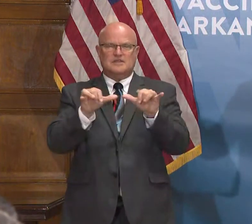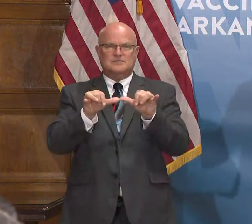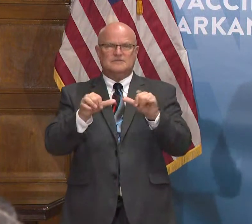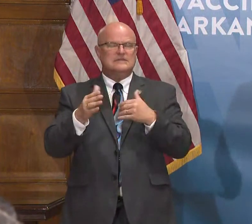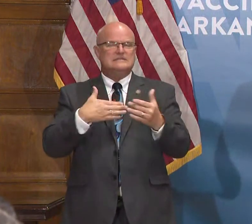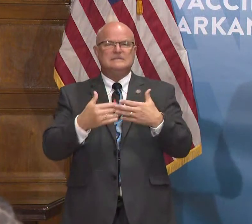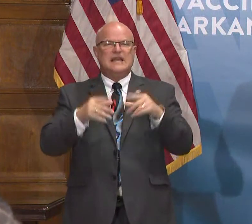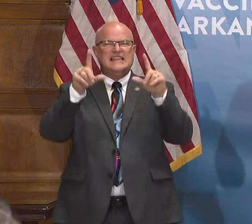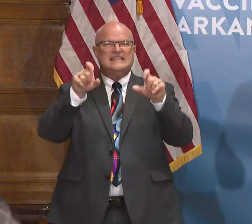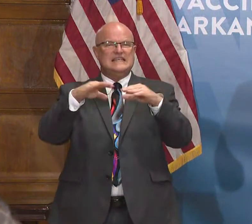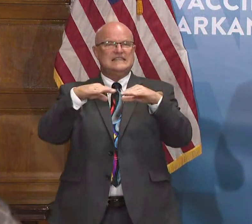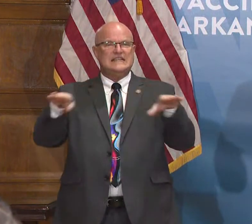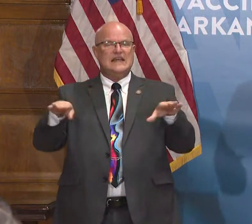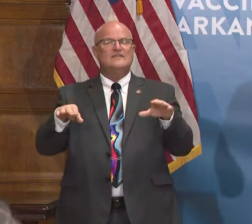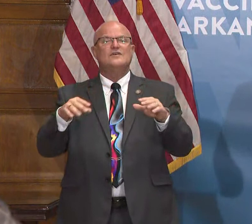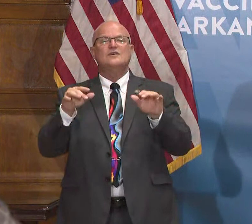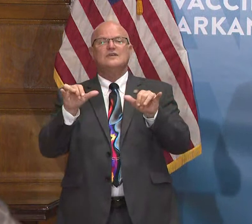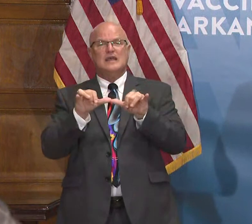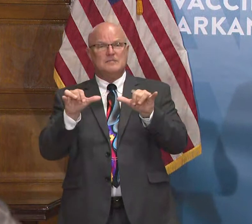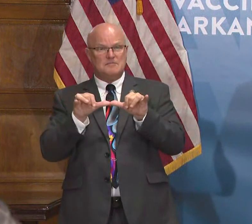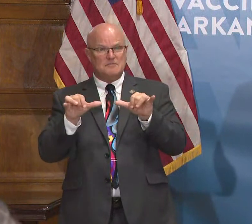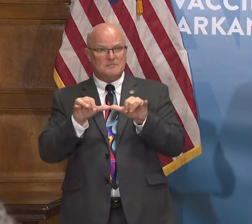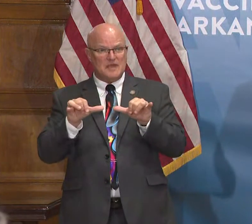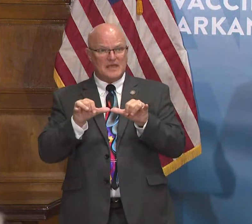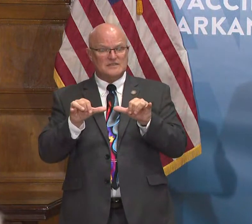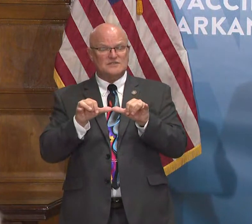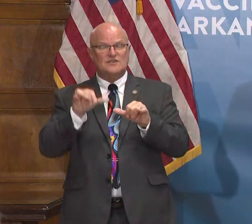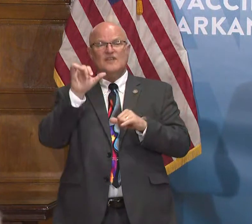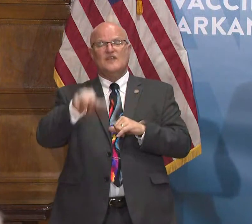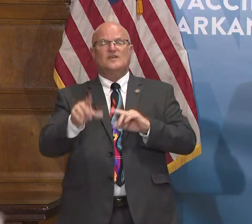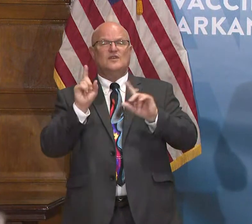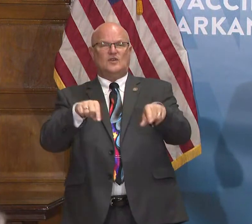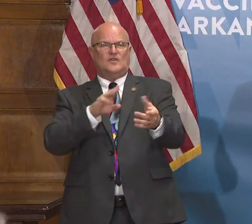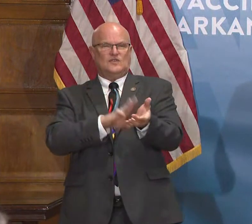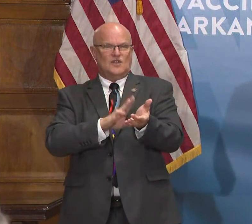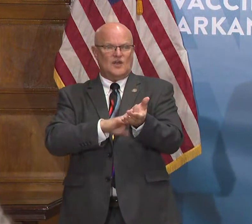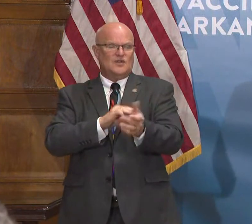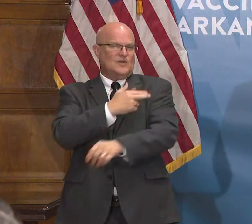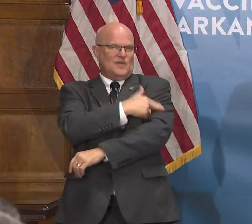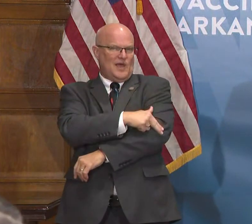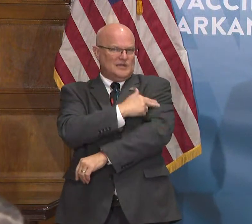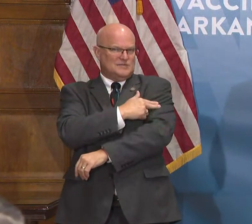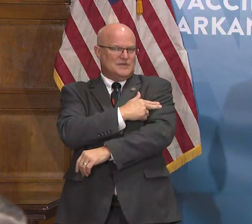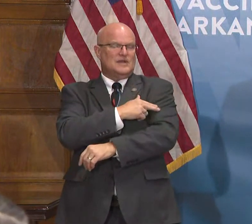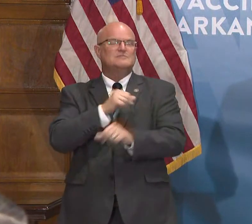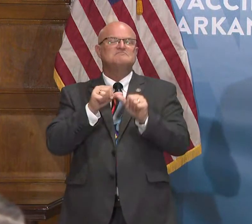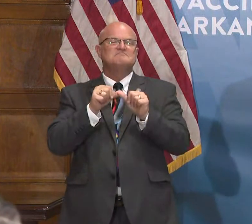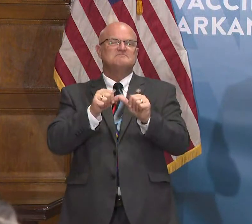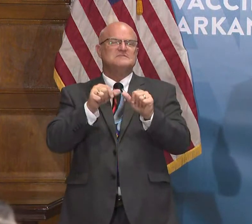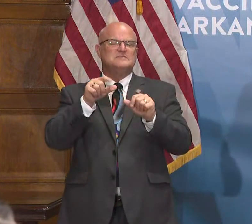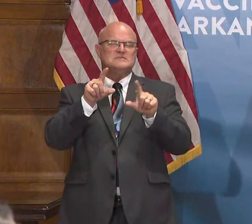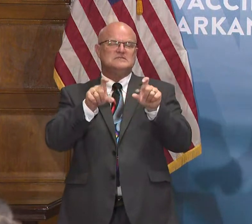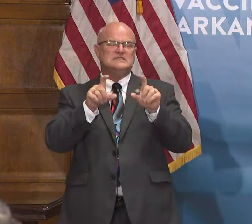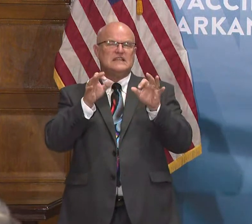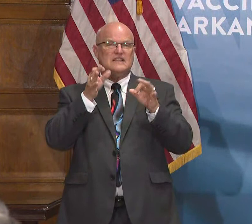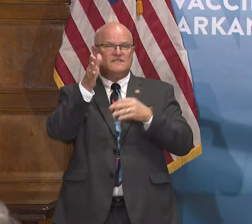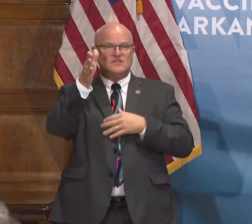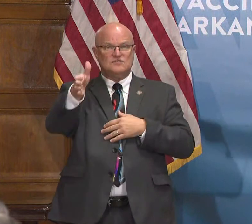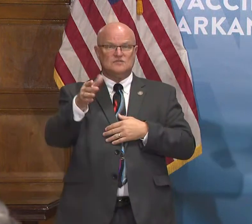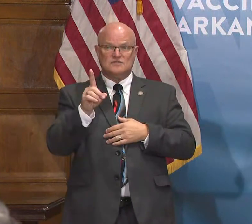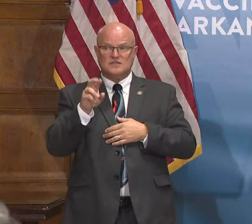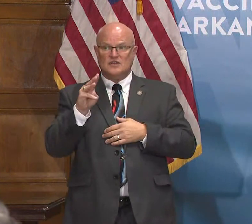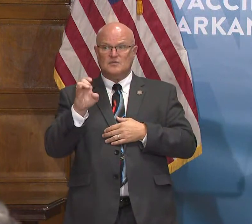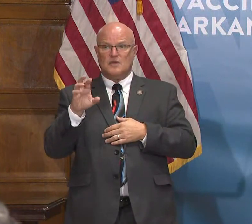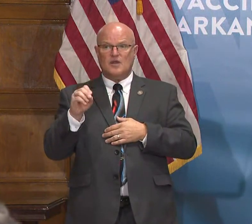the testing level, you can measure those and we'll be able to continue to judge that in the future. Dr.